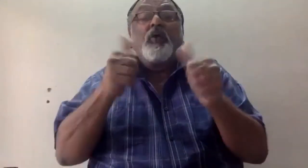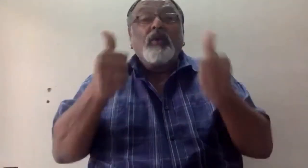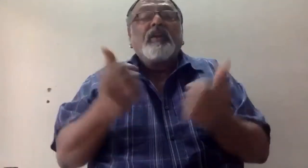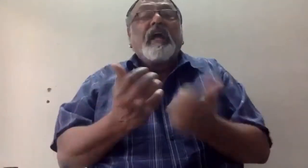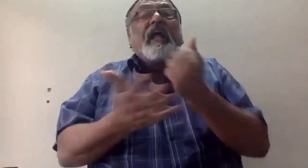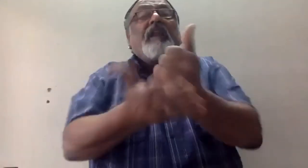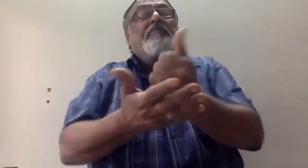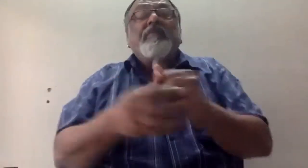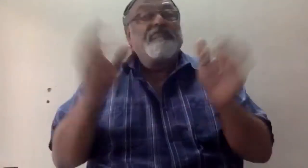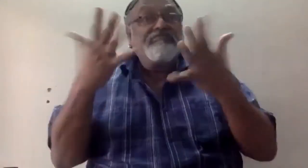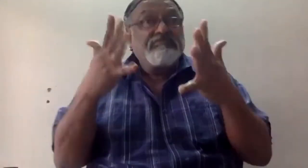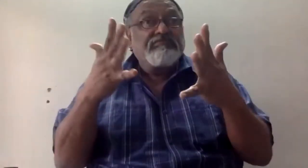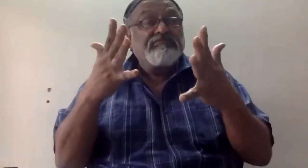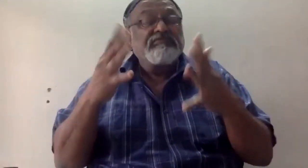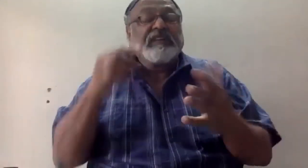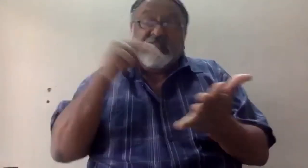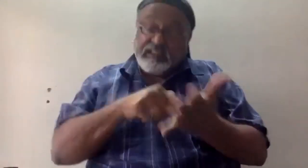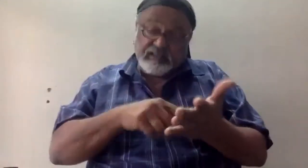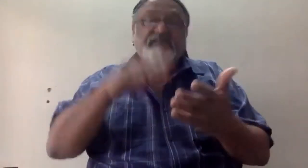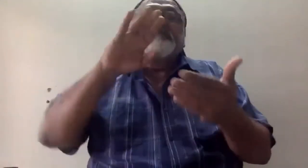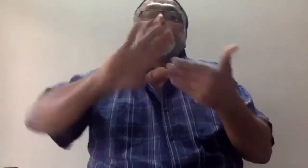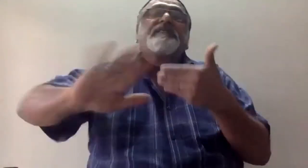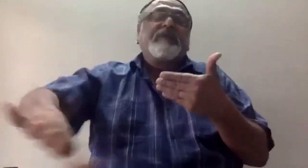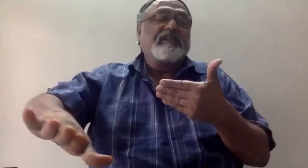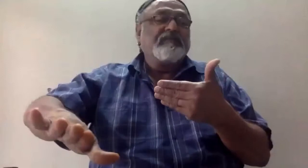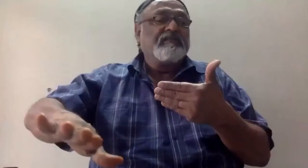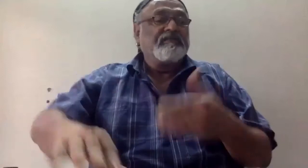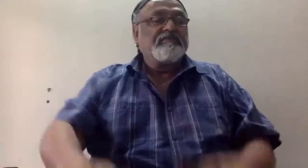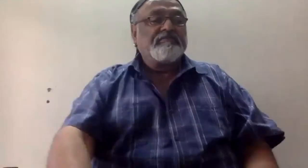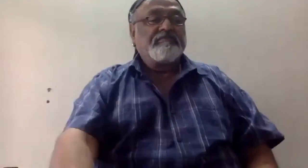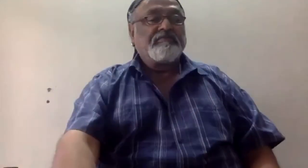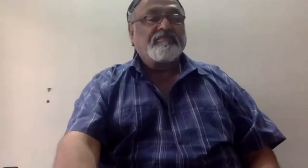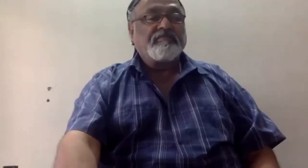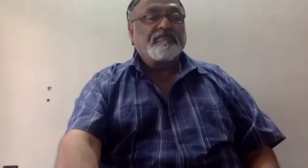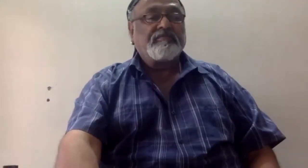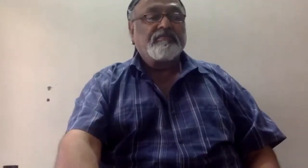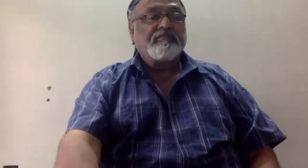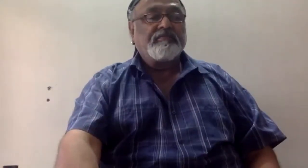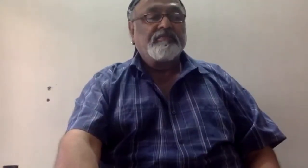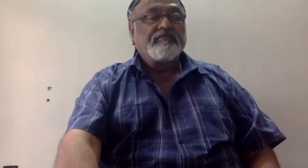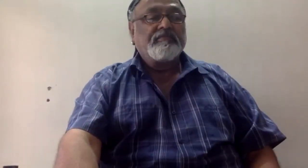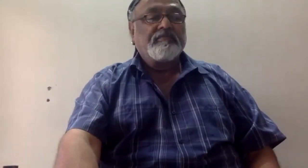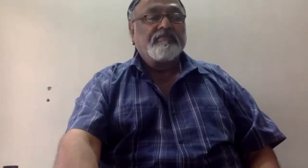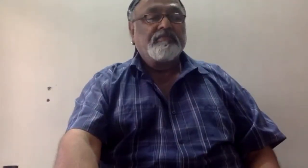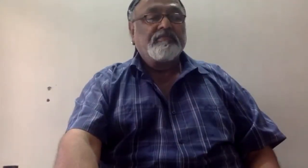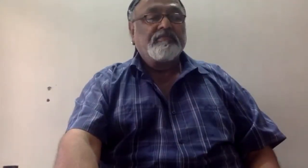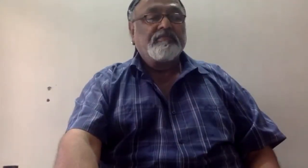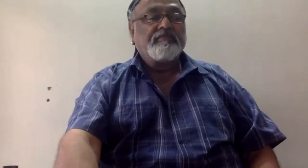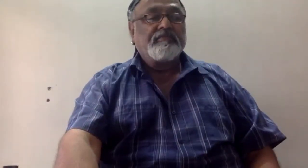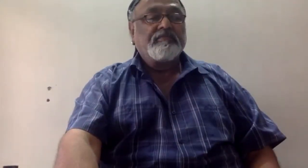That is a huge discrimination we face on everyday basis. We know that we have to overcome as persons